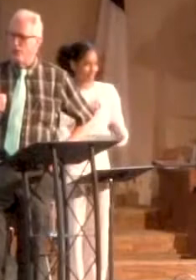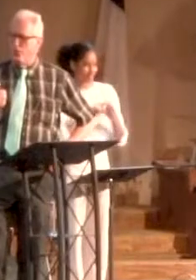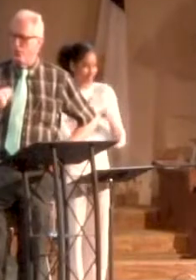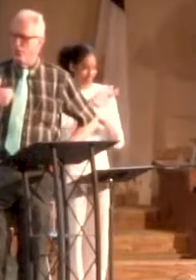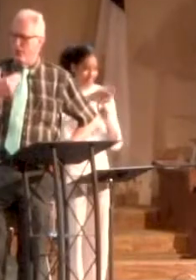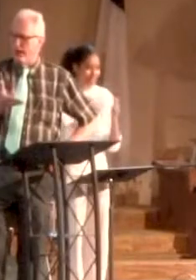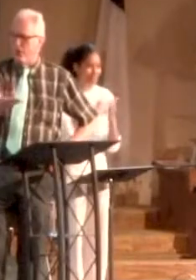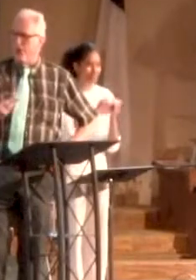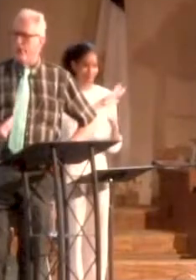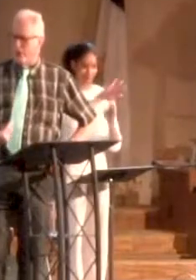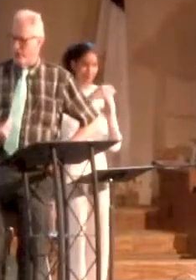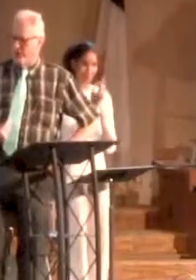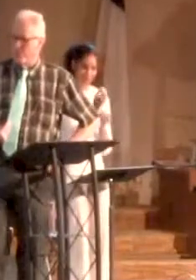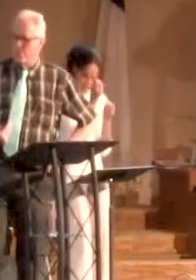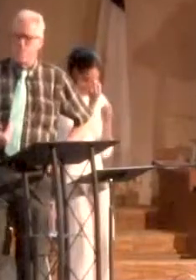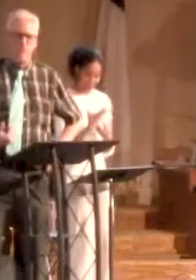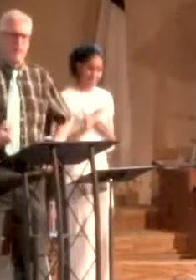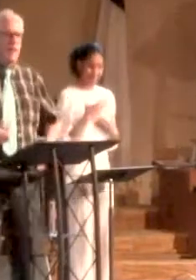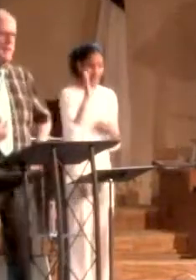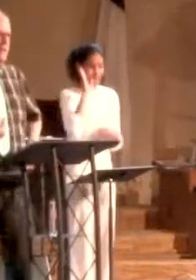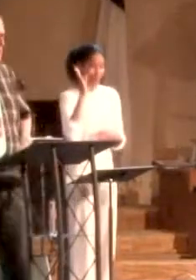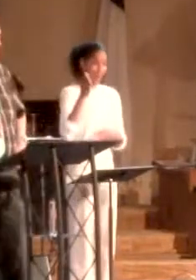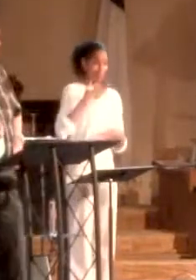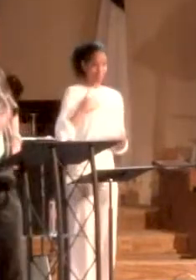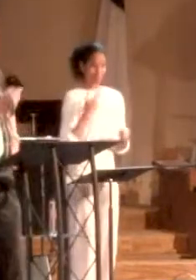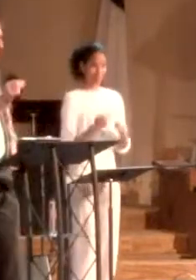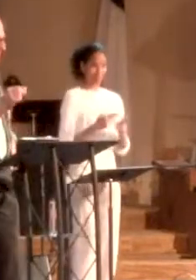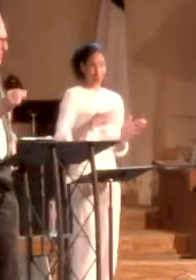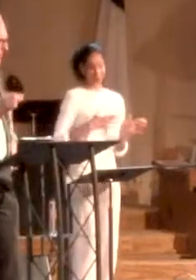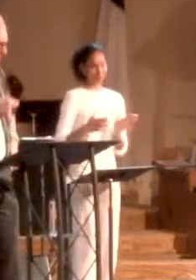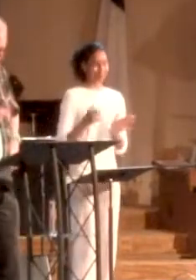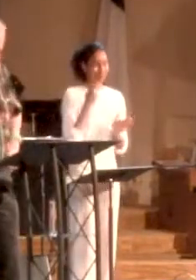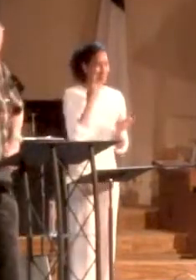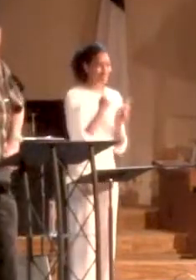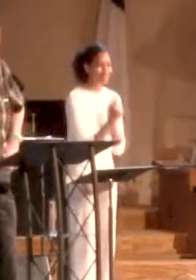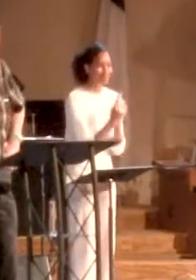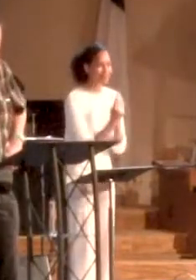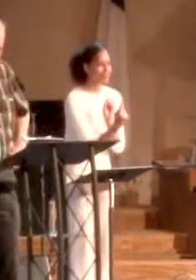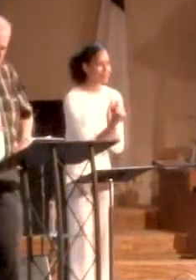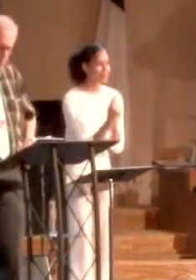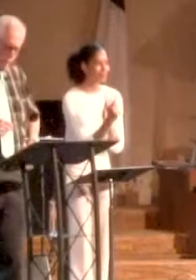I knew who they were, you know, in a nutshell.